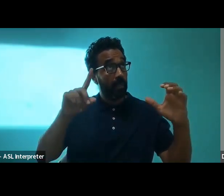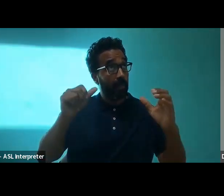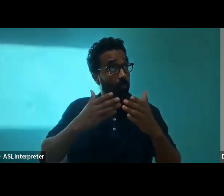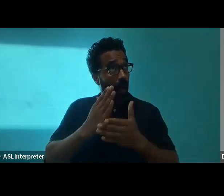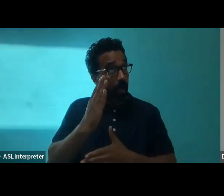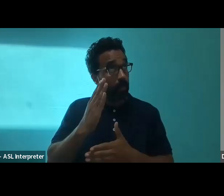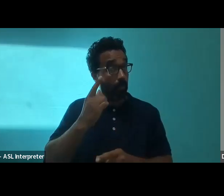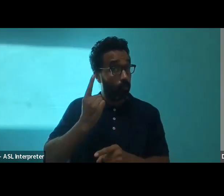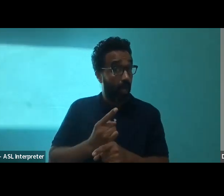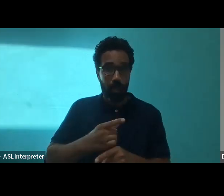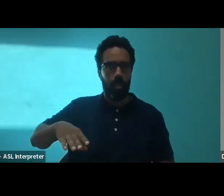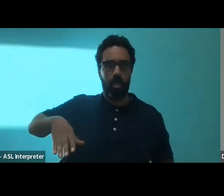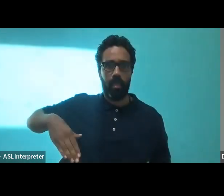rights.